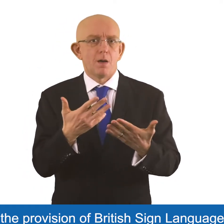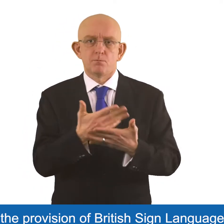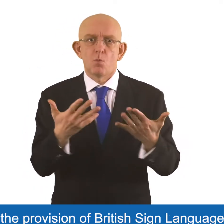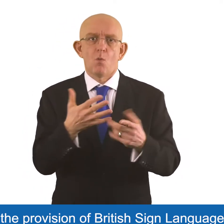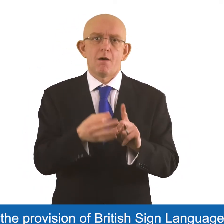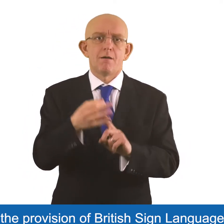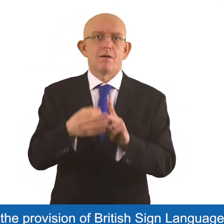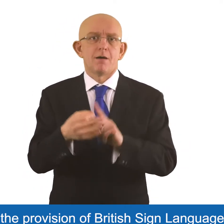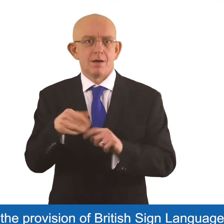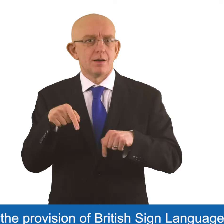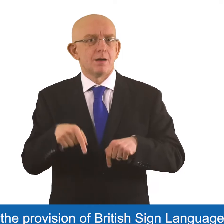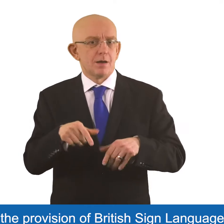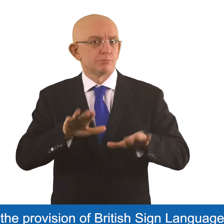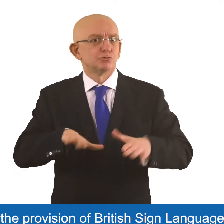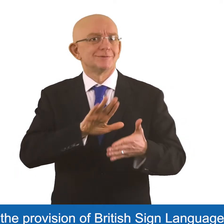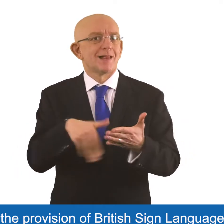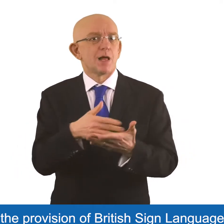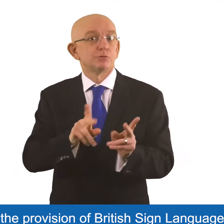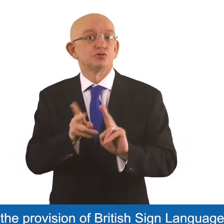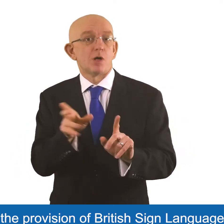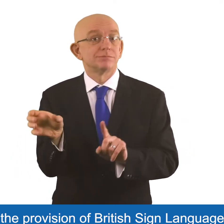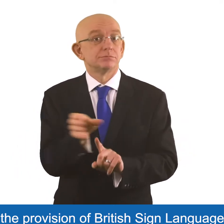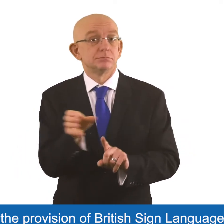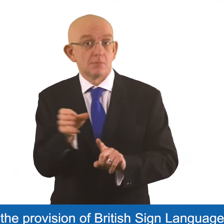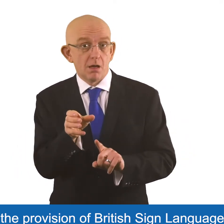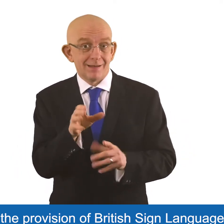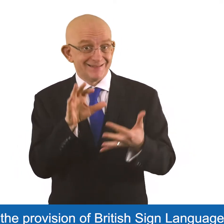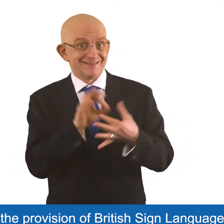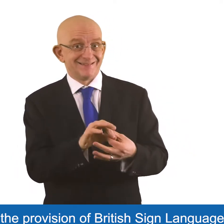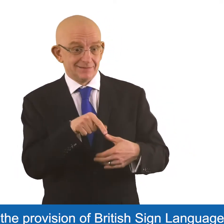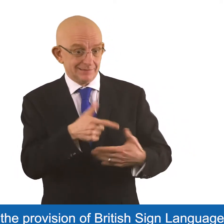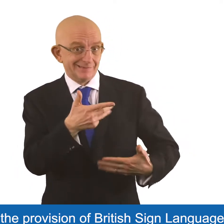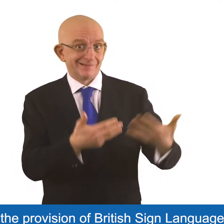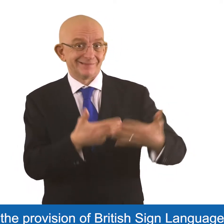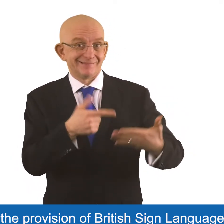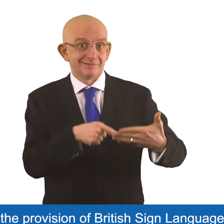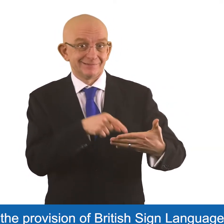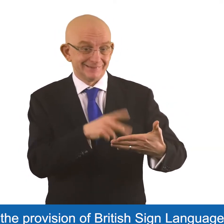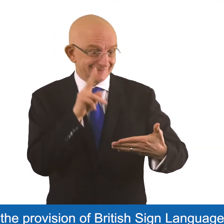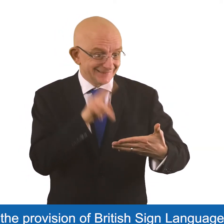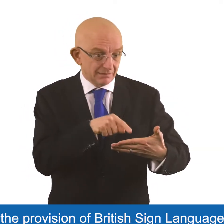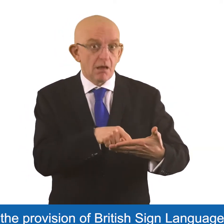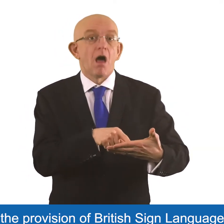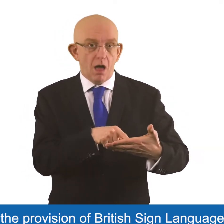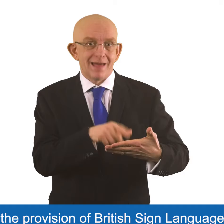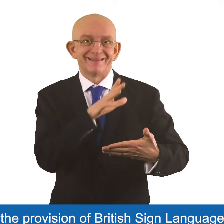and increase the provision of British Sign Language interpretation where statistical returns suggest it is necessary to do